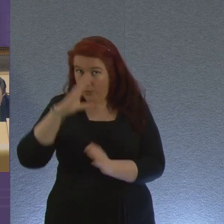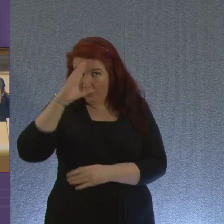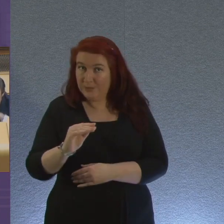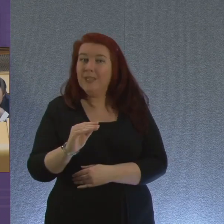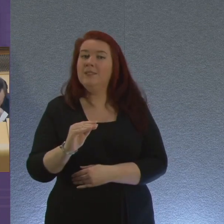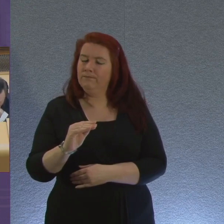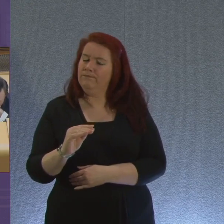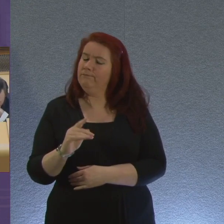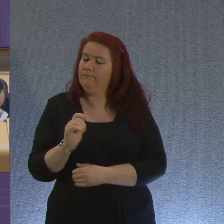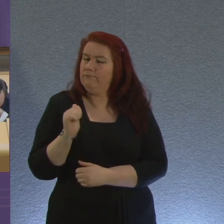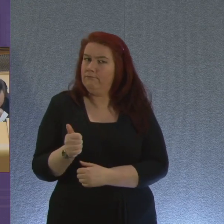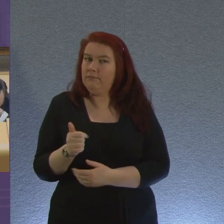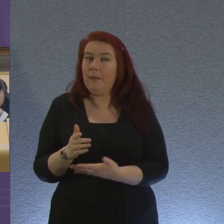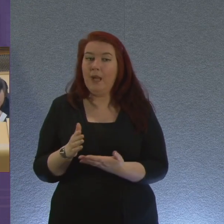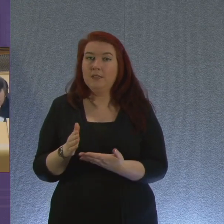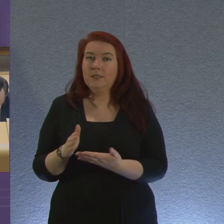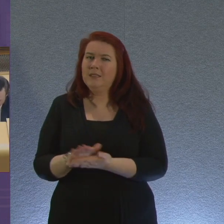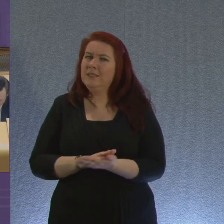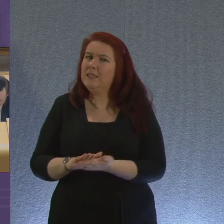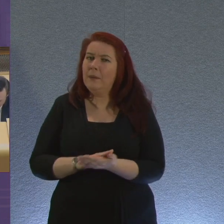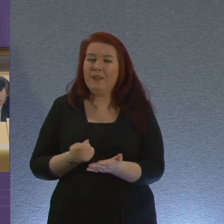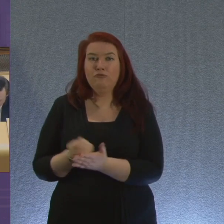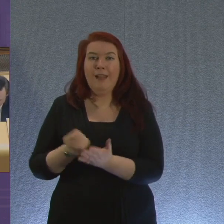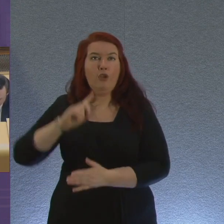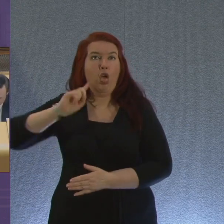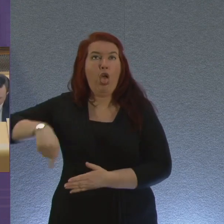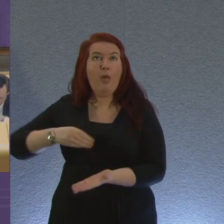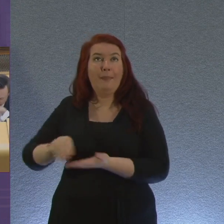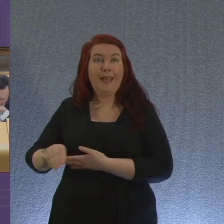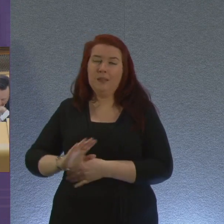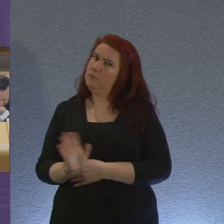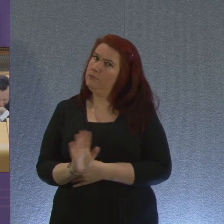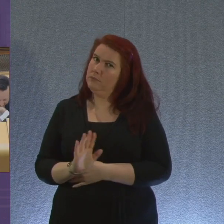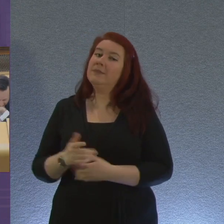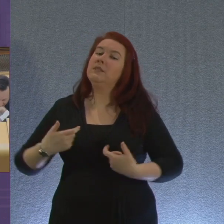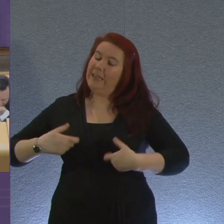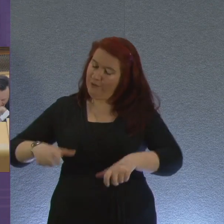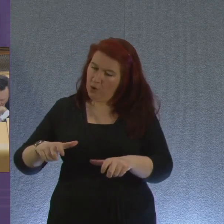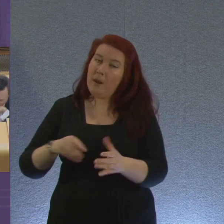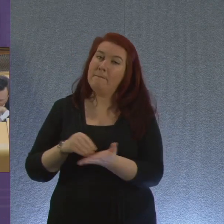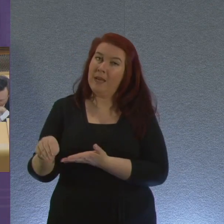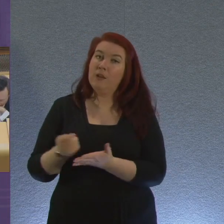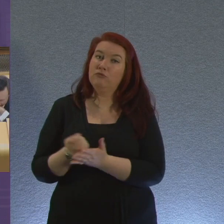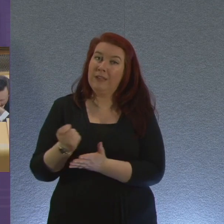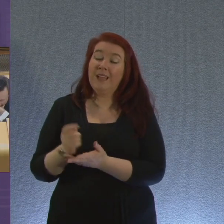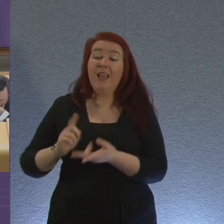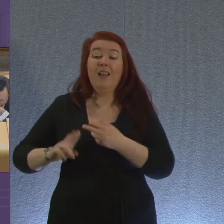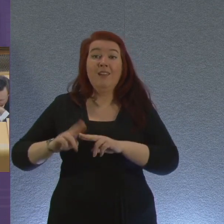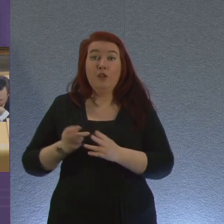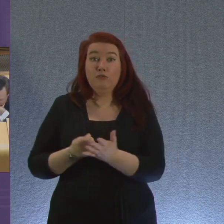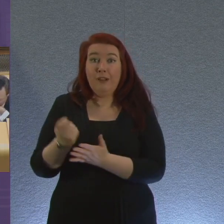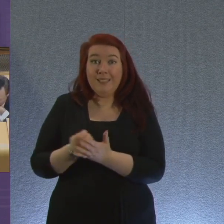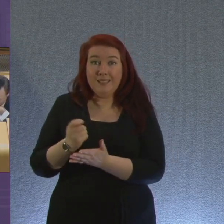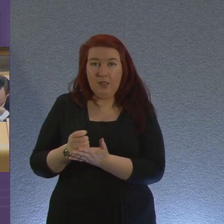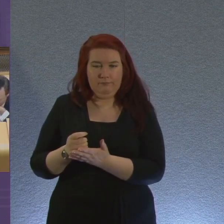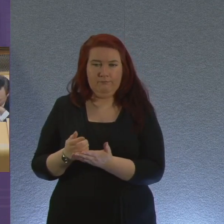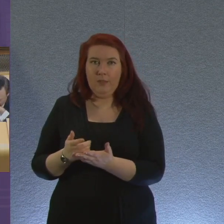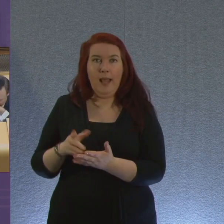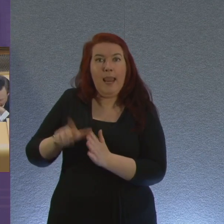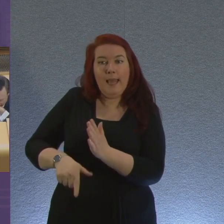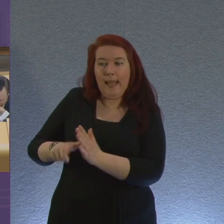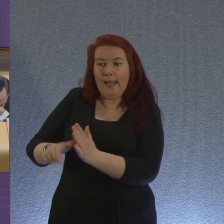that this does not mean that rent should not be paid, and indeed rent arrears built up during this period should be the subject of an